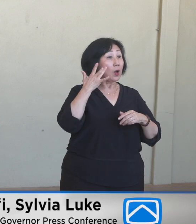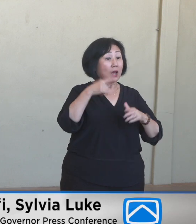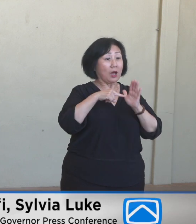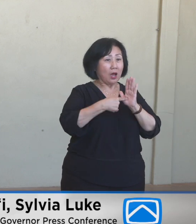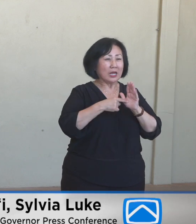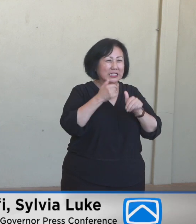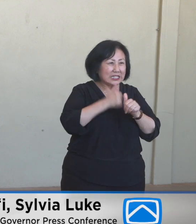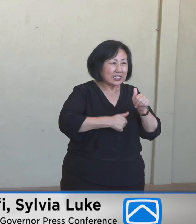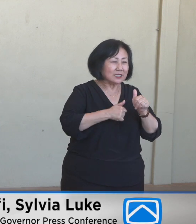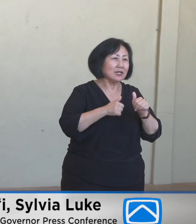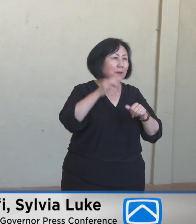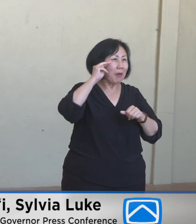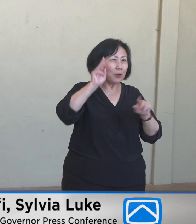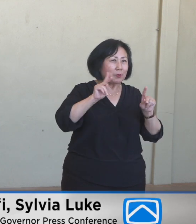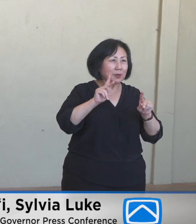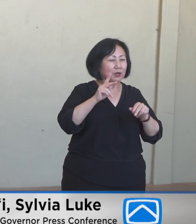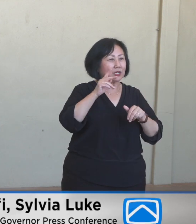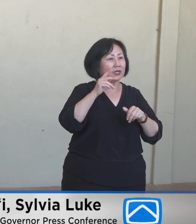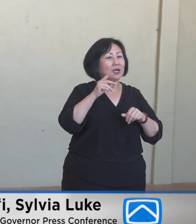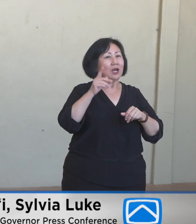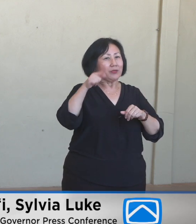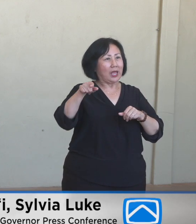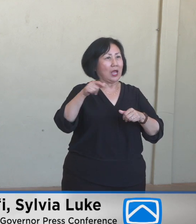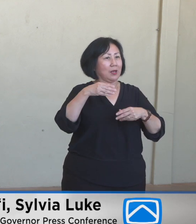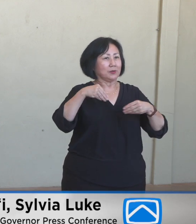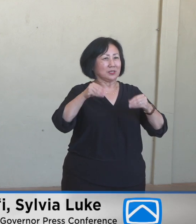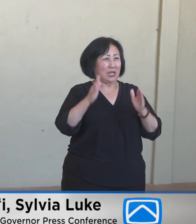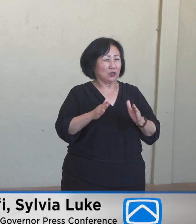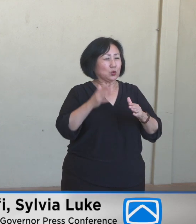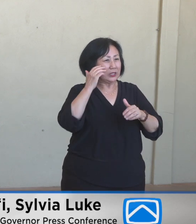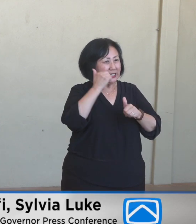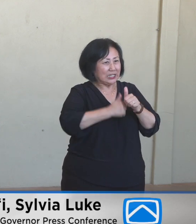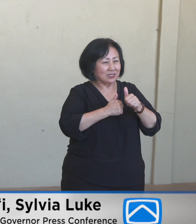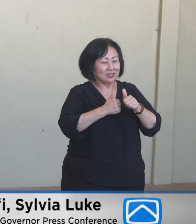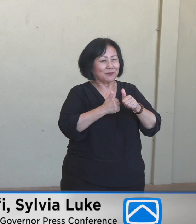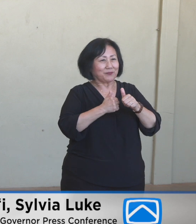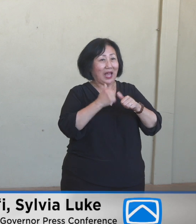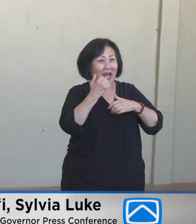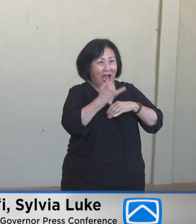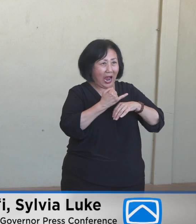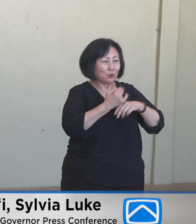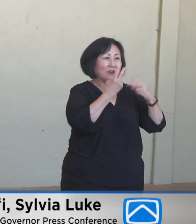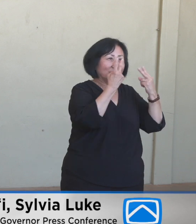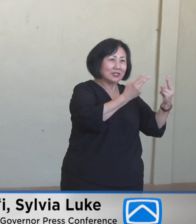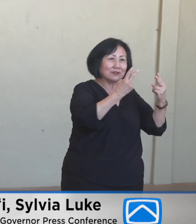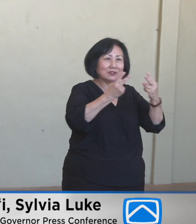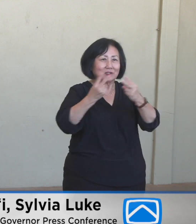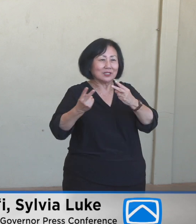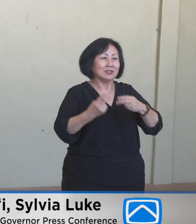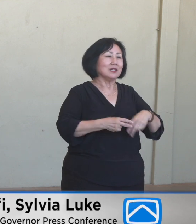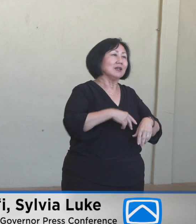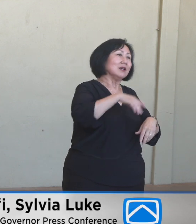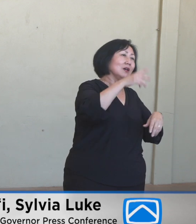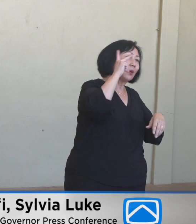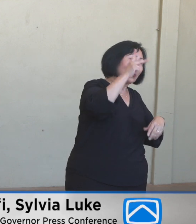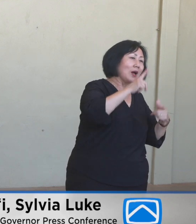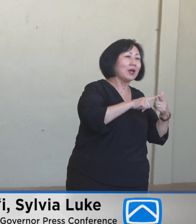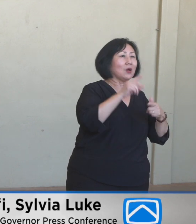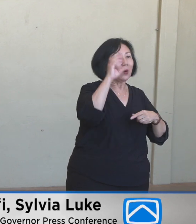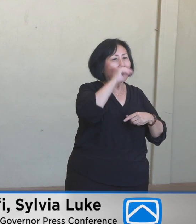on all the islands and how the entire island, the entire nation can connect to Maui vendors, Maui's